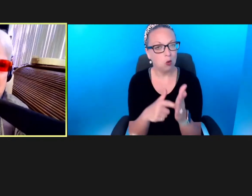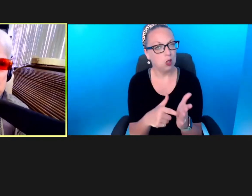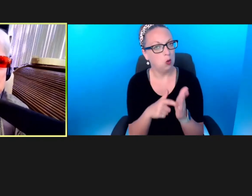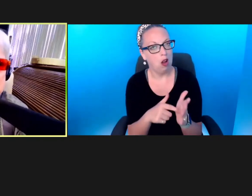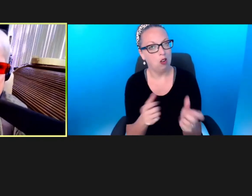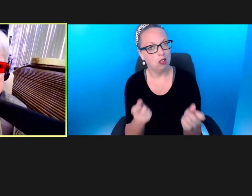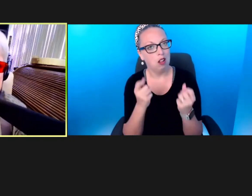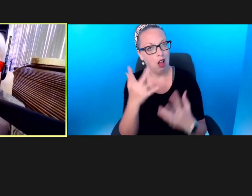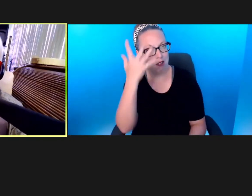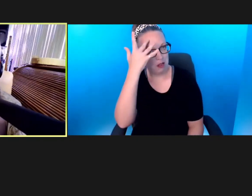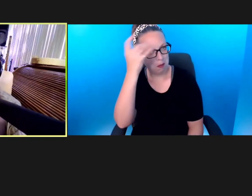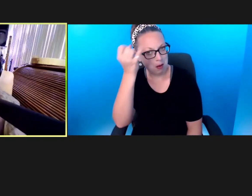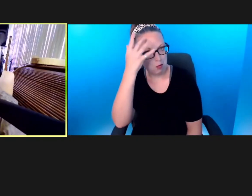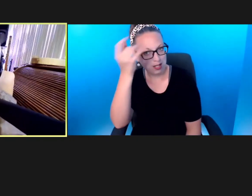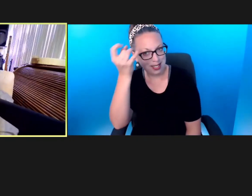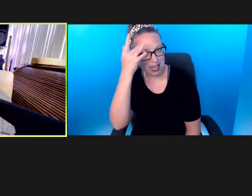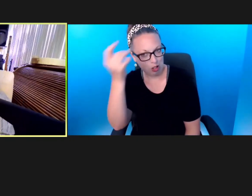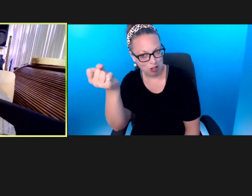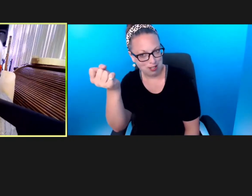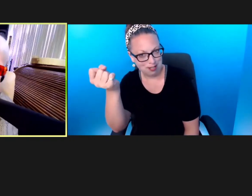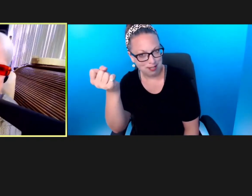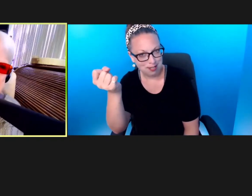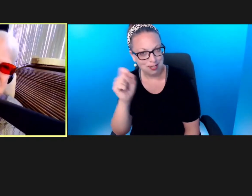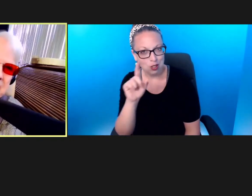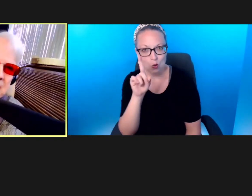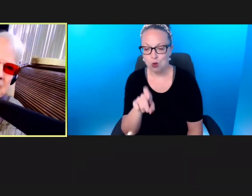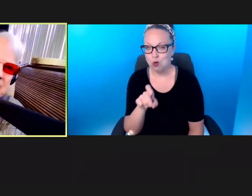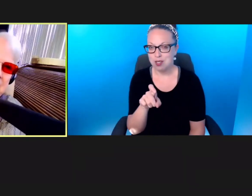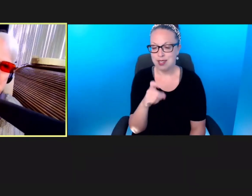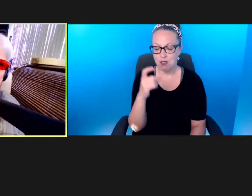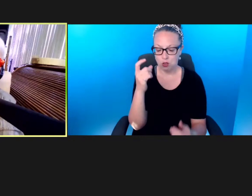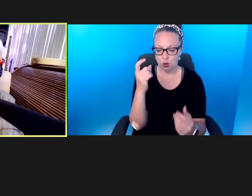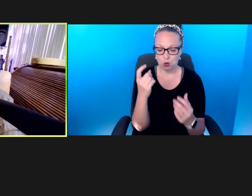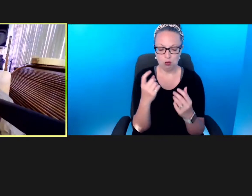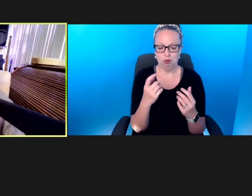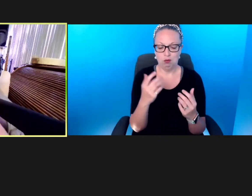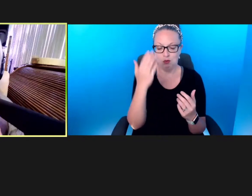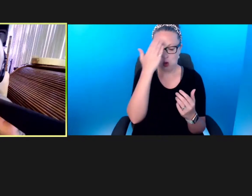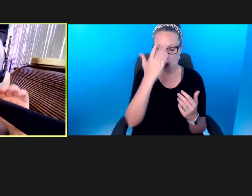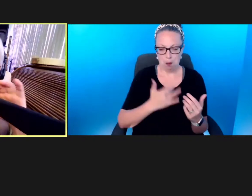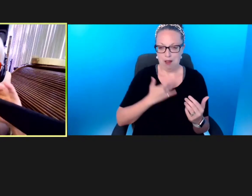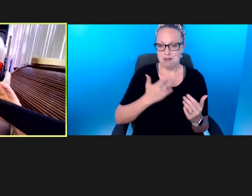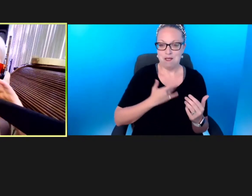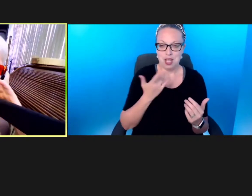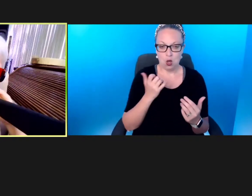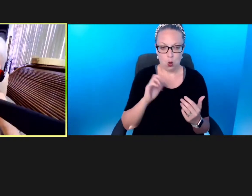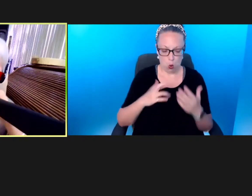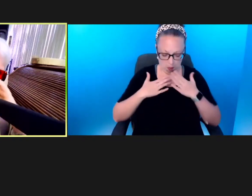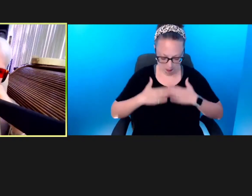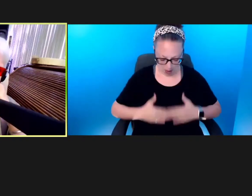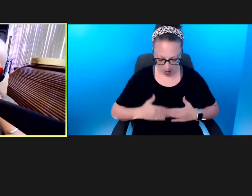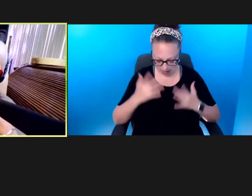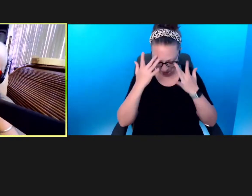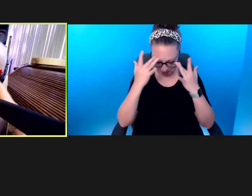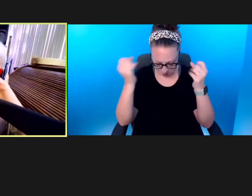lot of memorization. So you just have to kinesthetically, or by body memory,